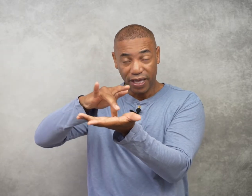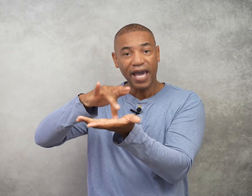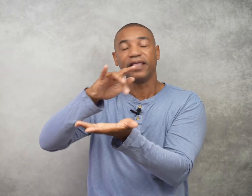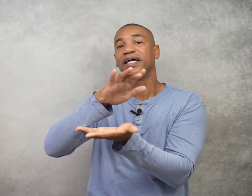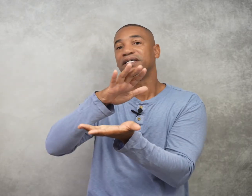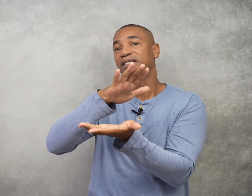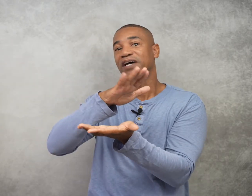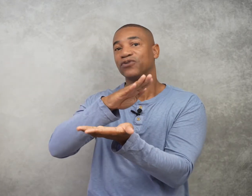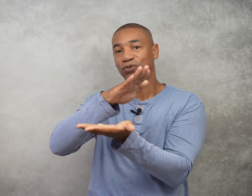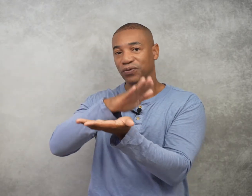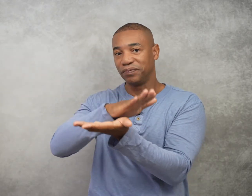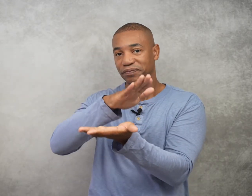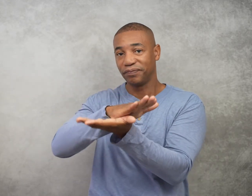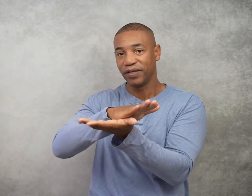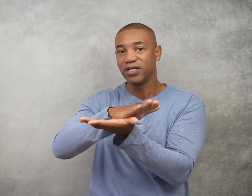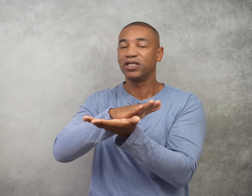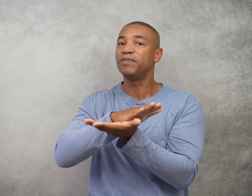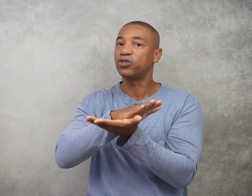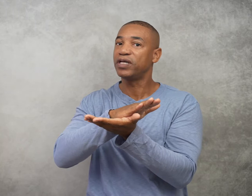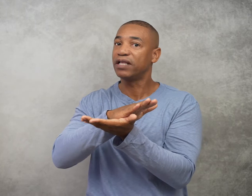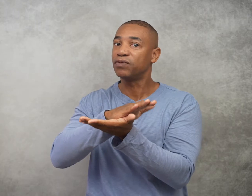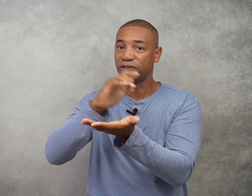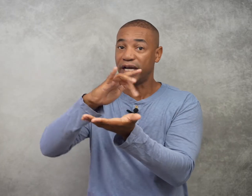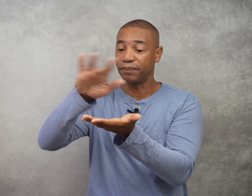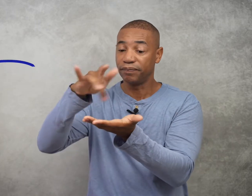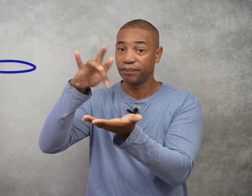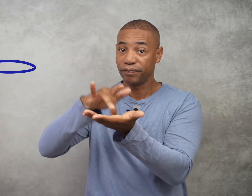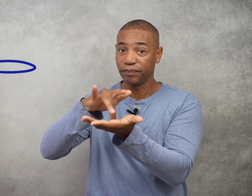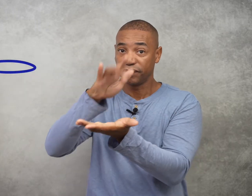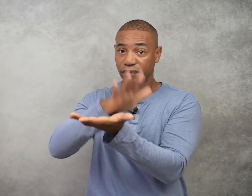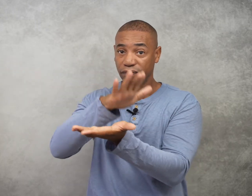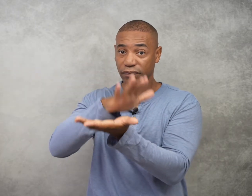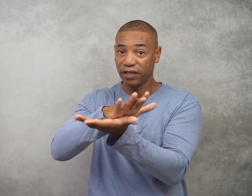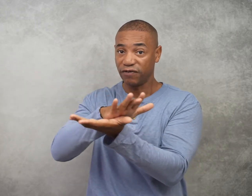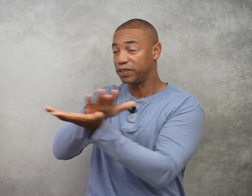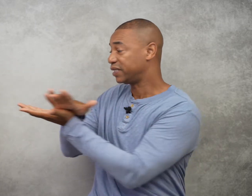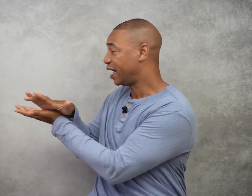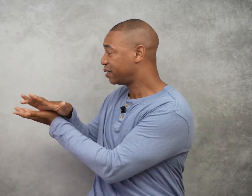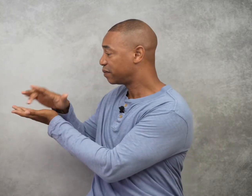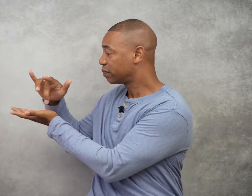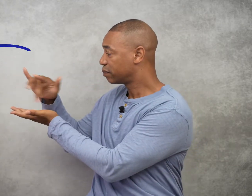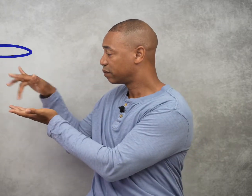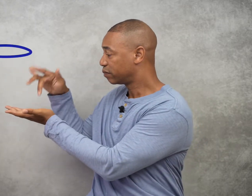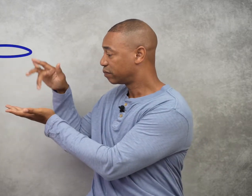And then I did the sign for school. So let me show you that in real time. From the side.